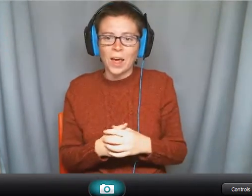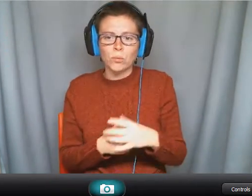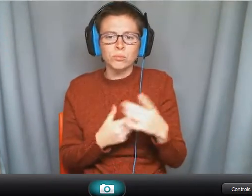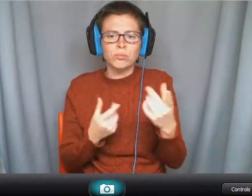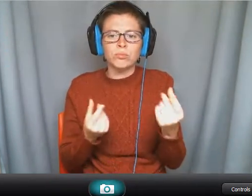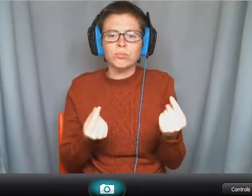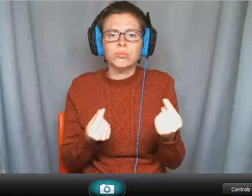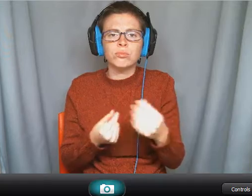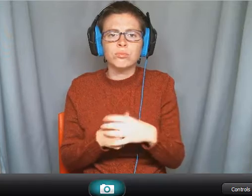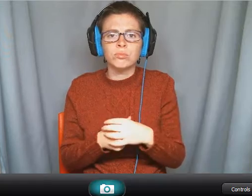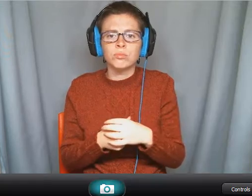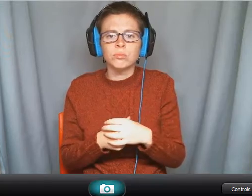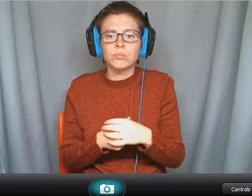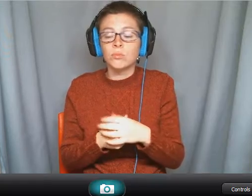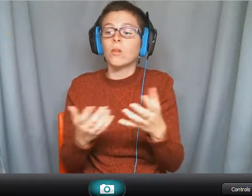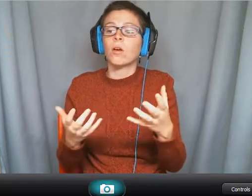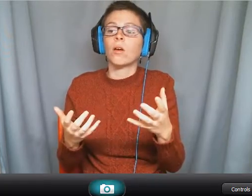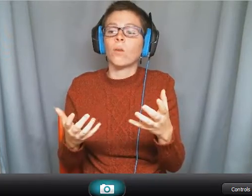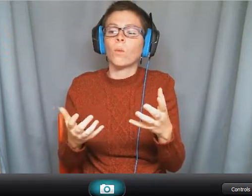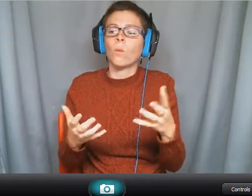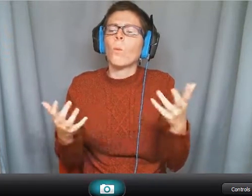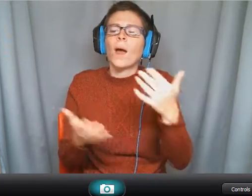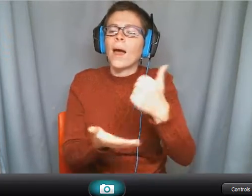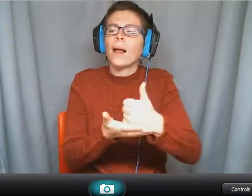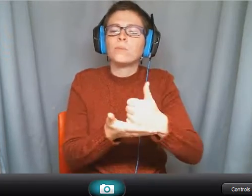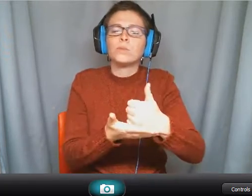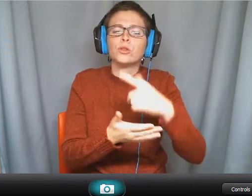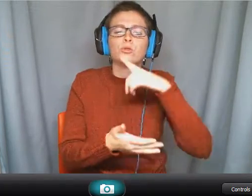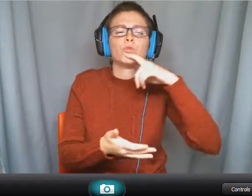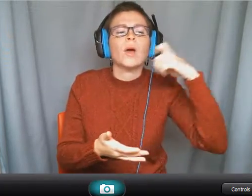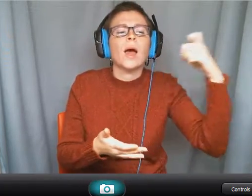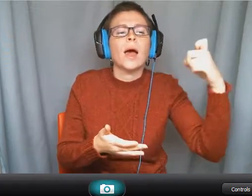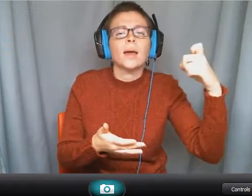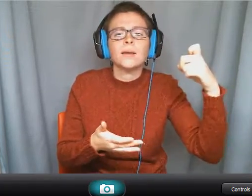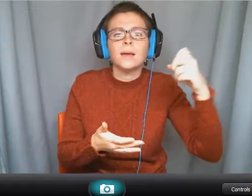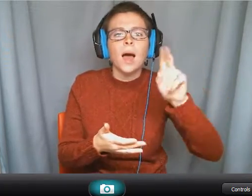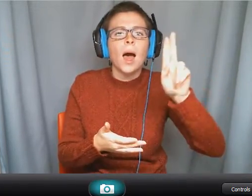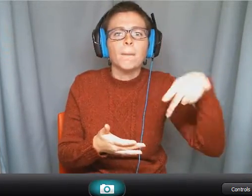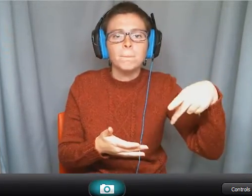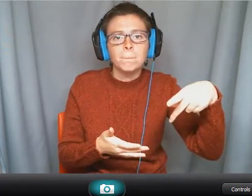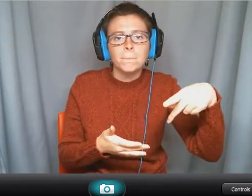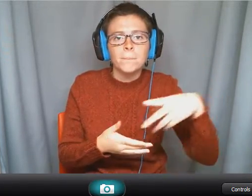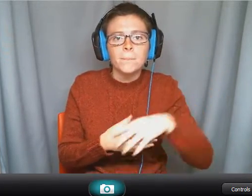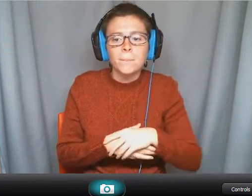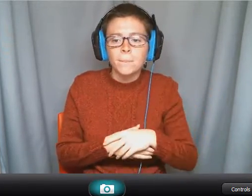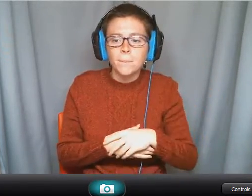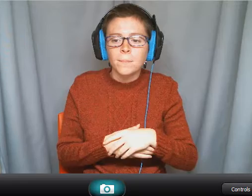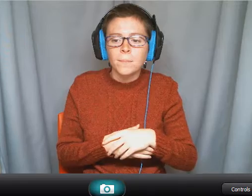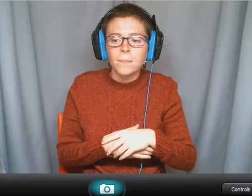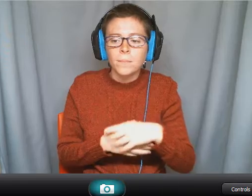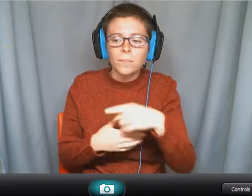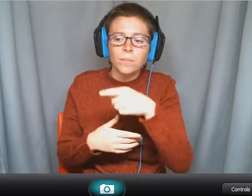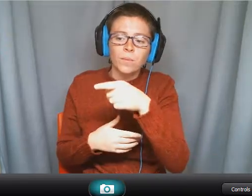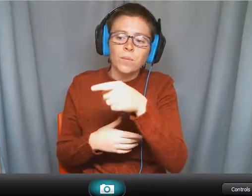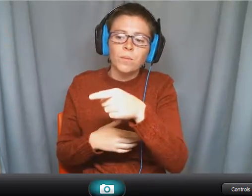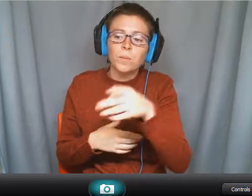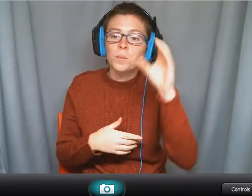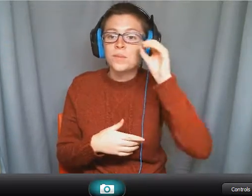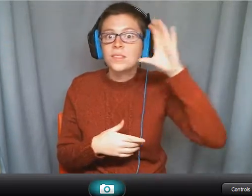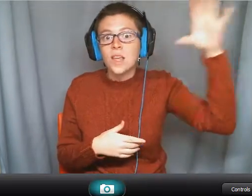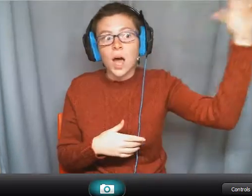Okay? Boys and girls. It gets better in springtime. What gets better in springtime? The